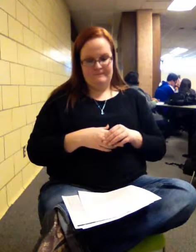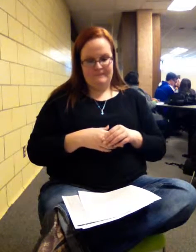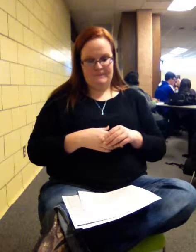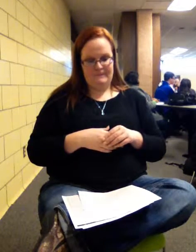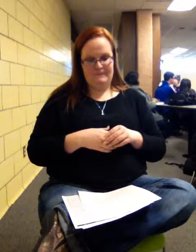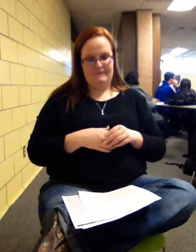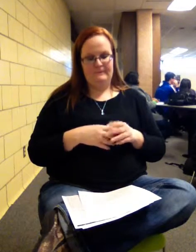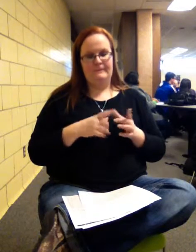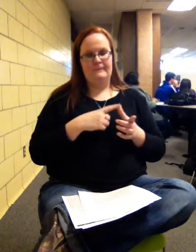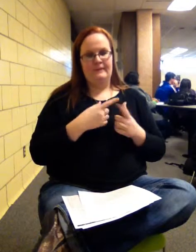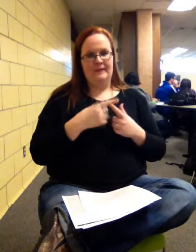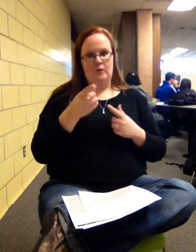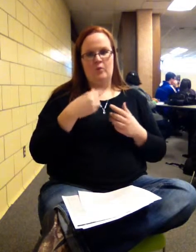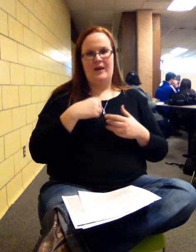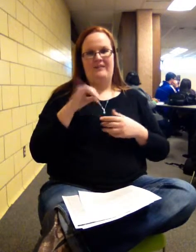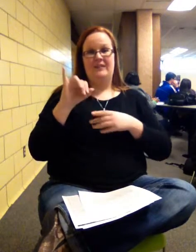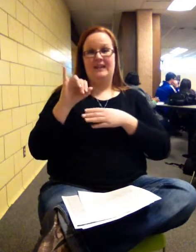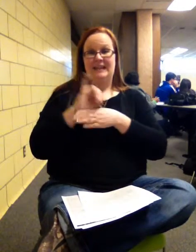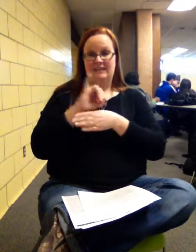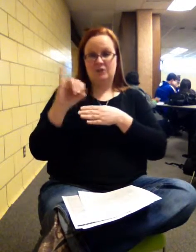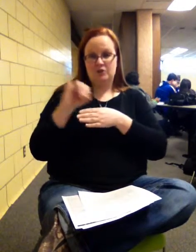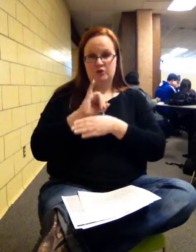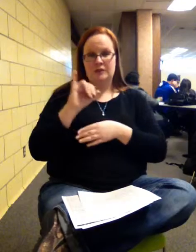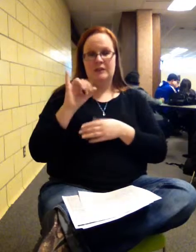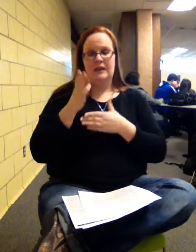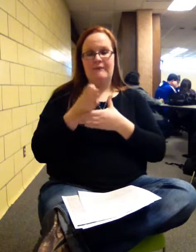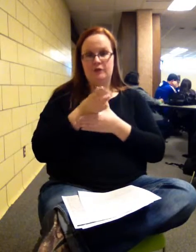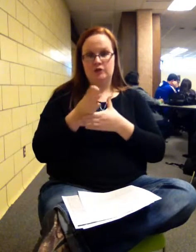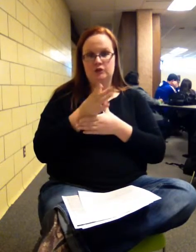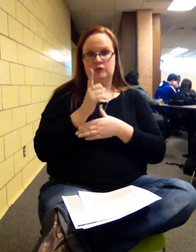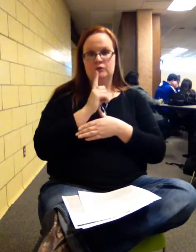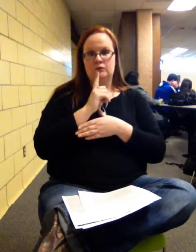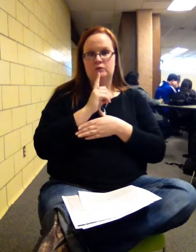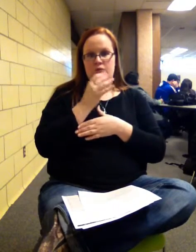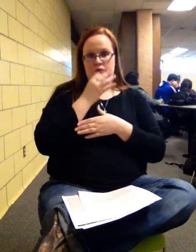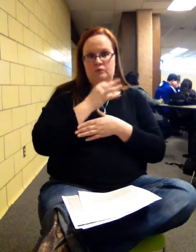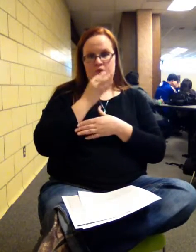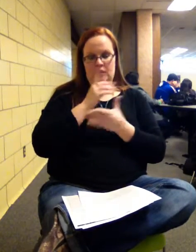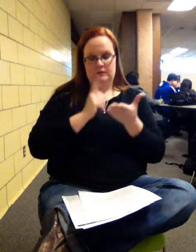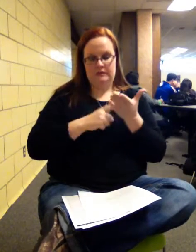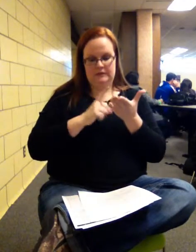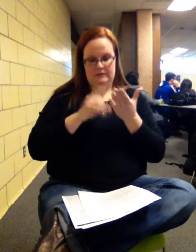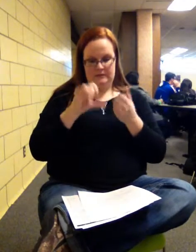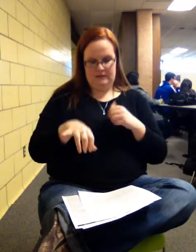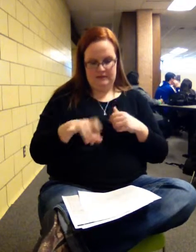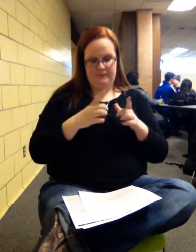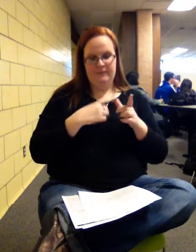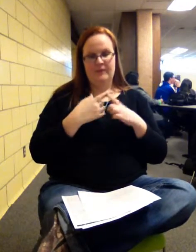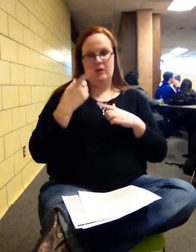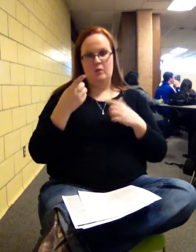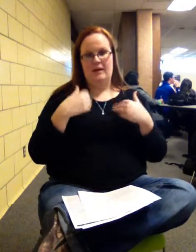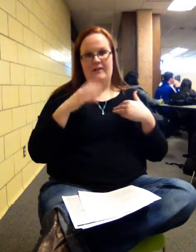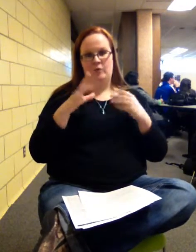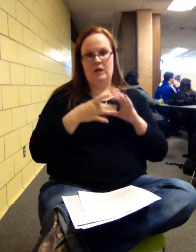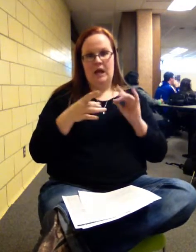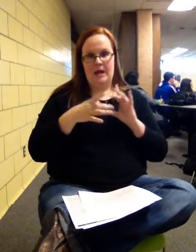Then you'll get an industry average, which I'm going to talk about here in a minute. And then you'll make your comment on whether it's